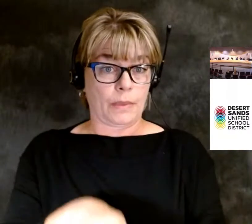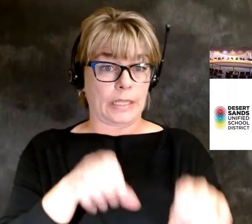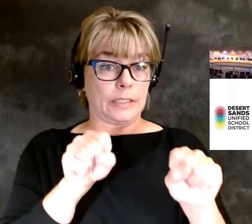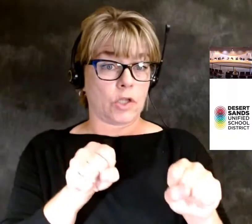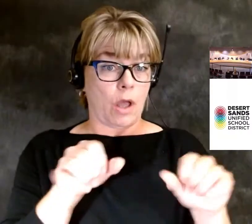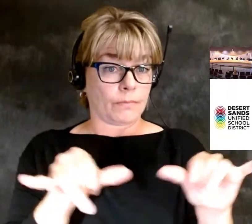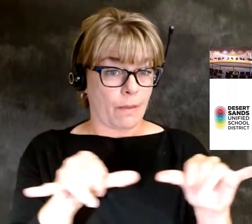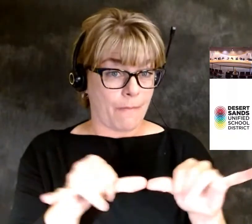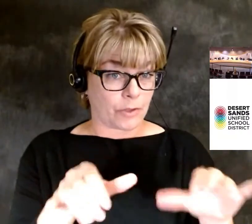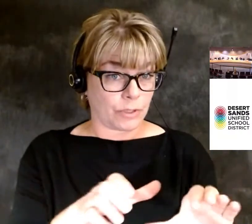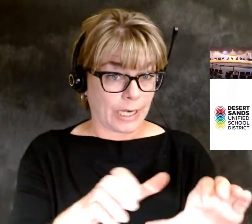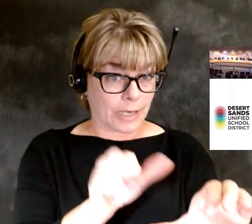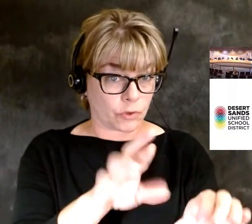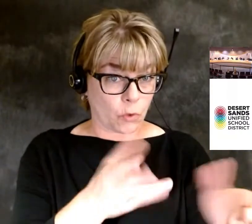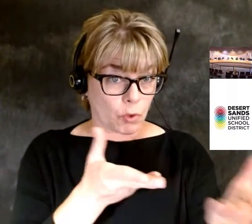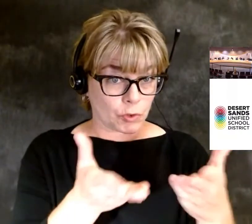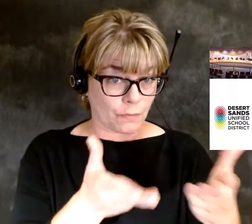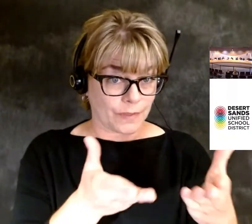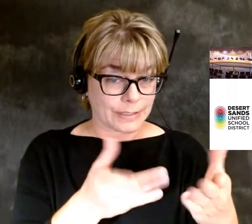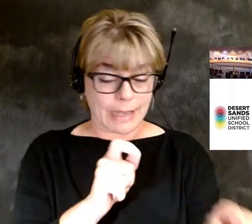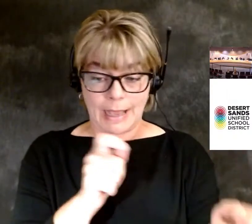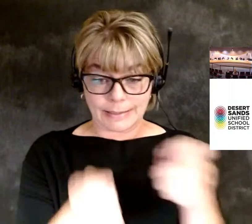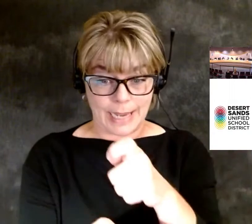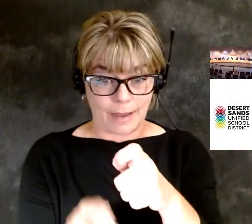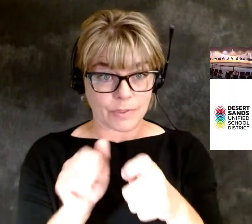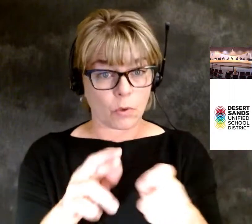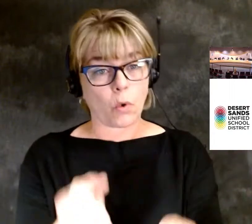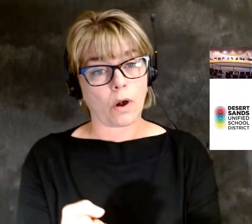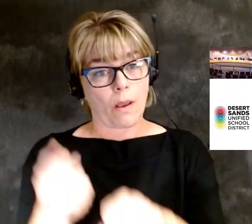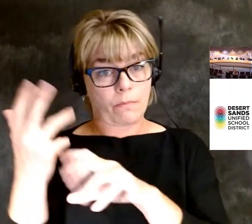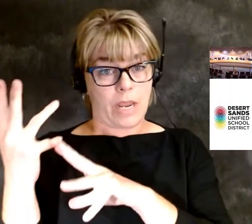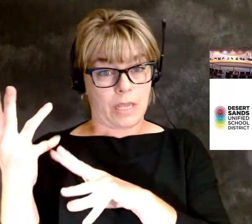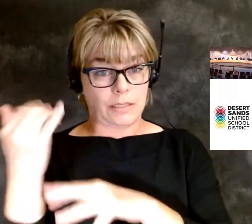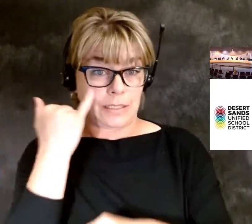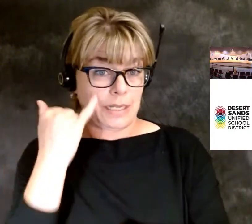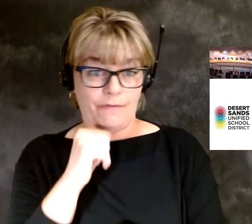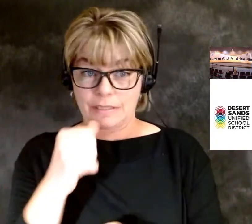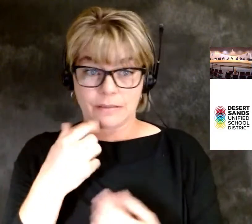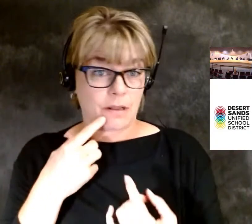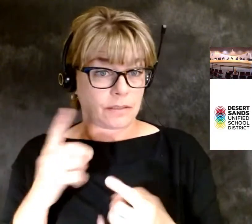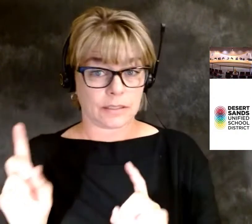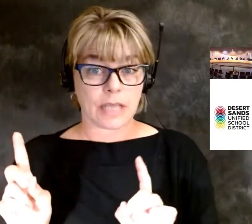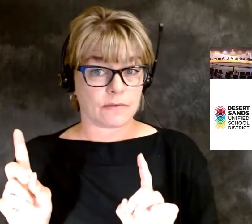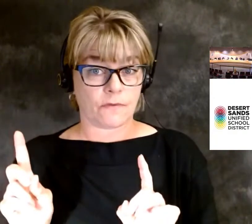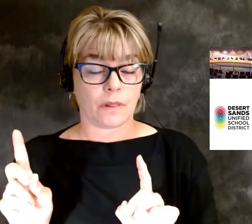service, adapt it, or abandon it when it's not proving to be successful.